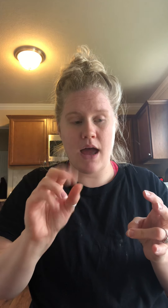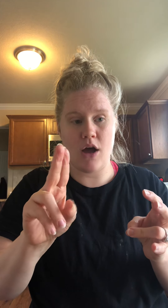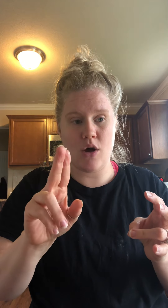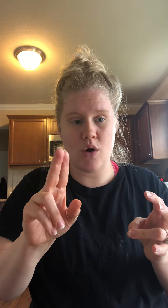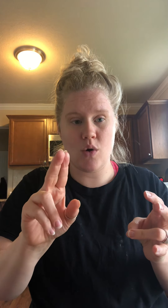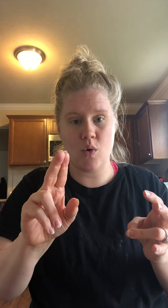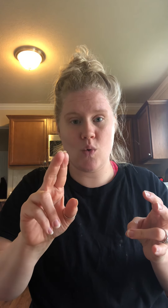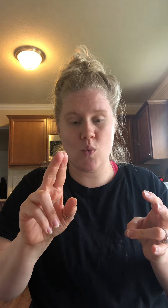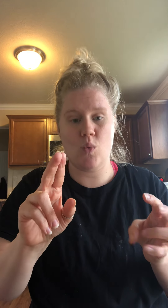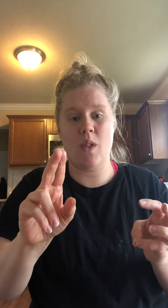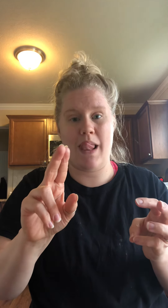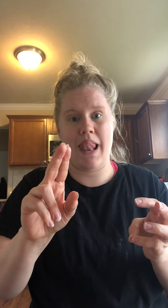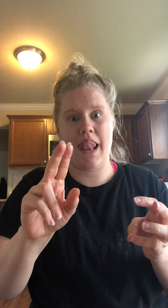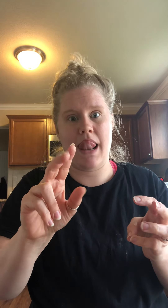and goose.